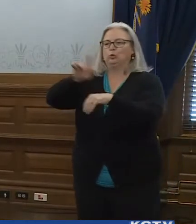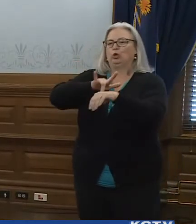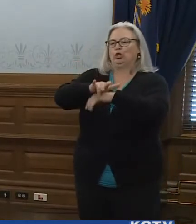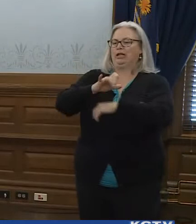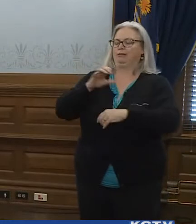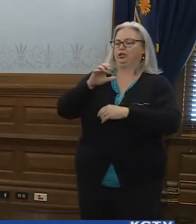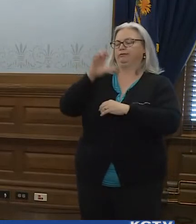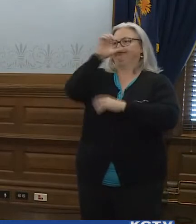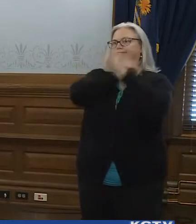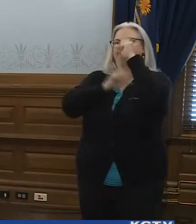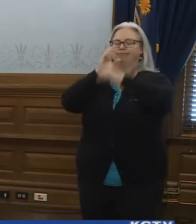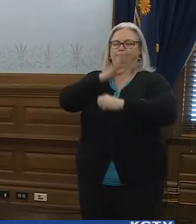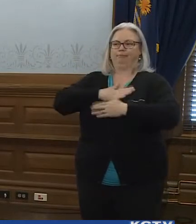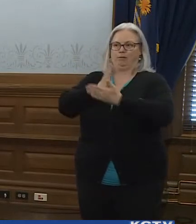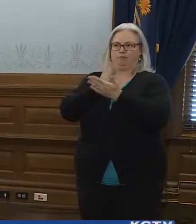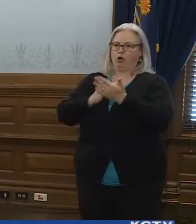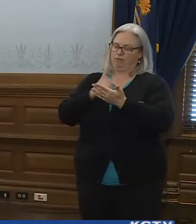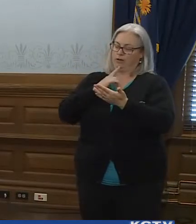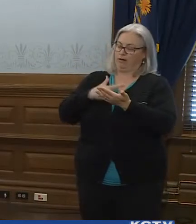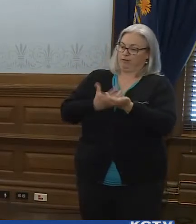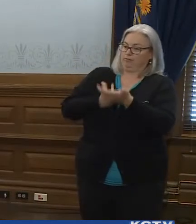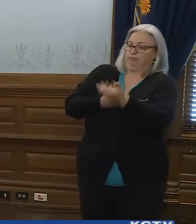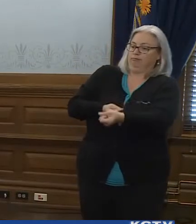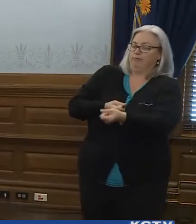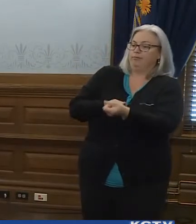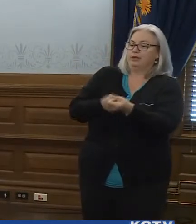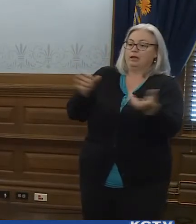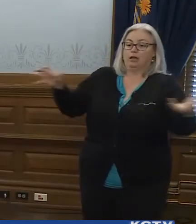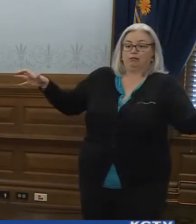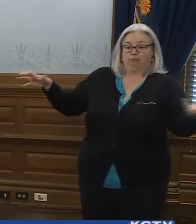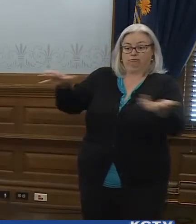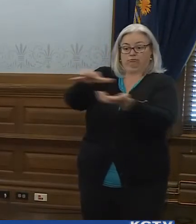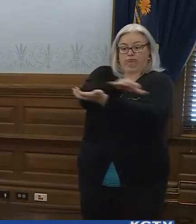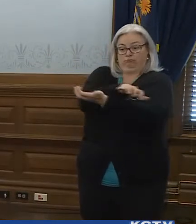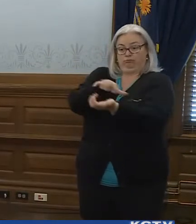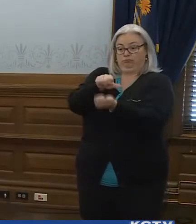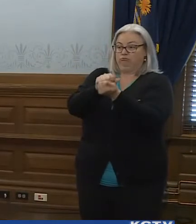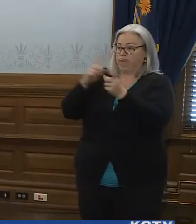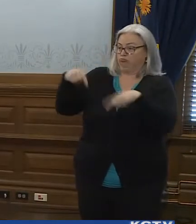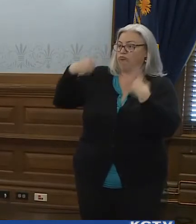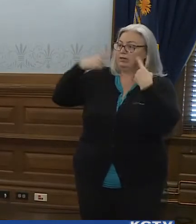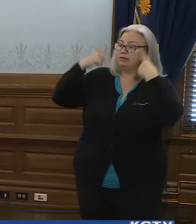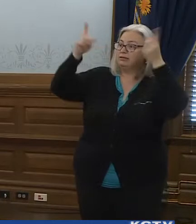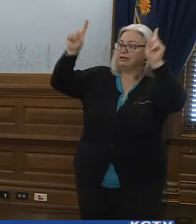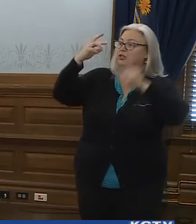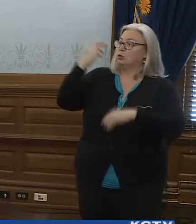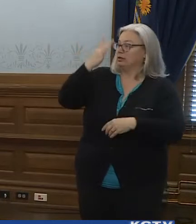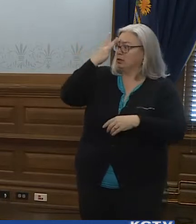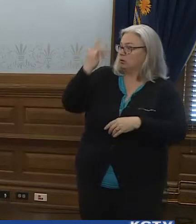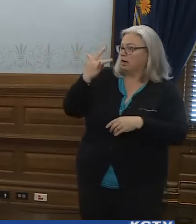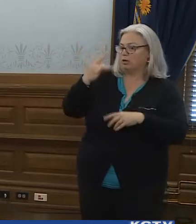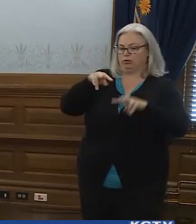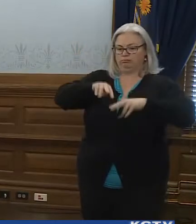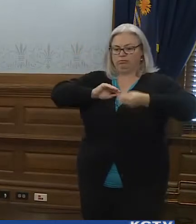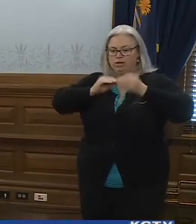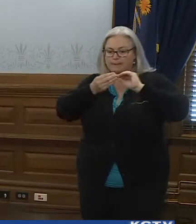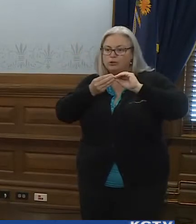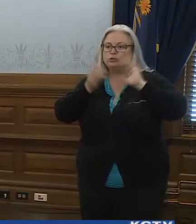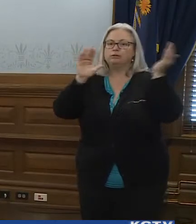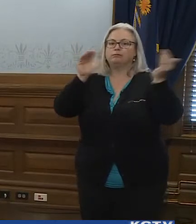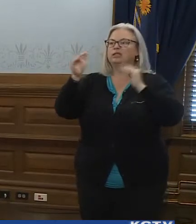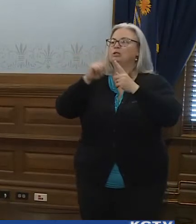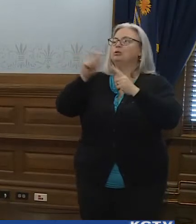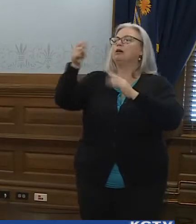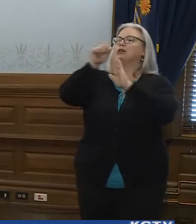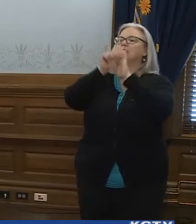on my part. I'm quite certain that in aggregate, it's been successful, and the reason is because we can look at numbers and compare to